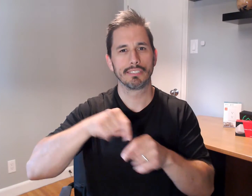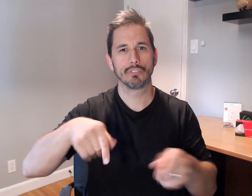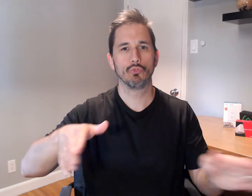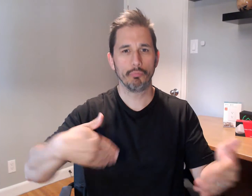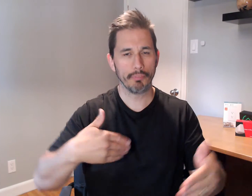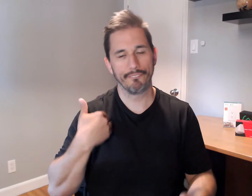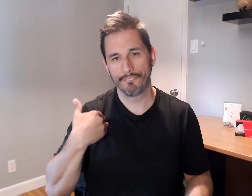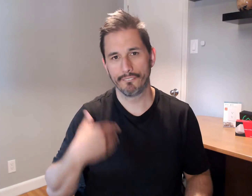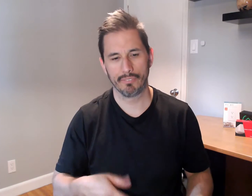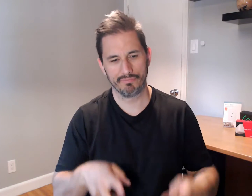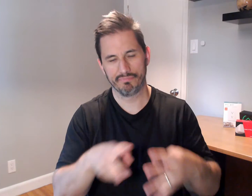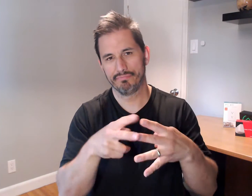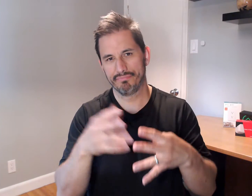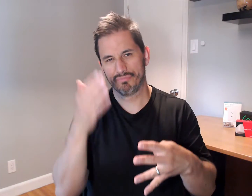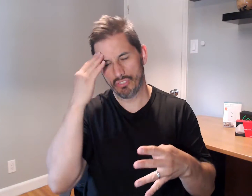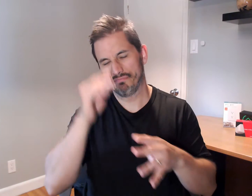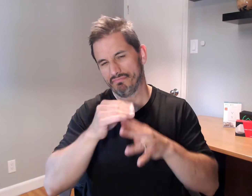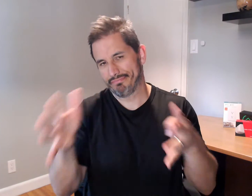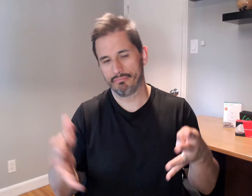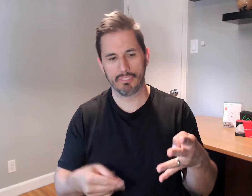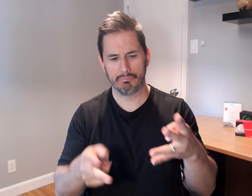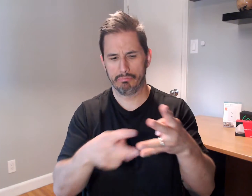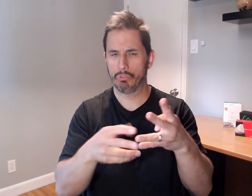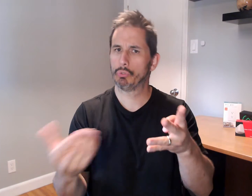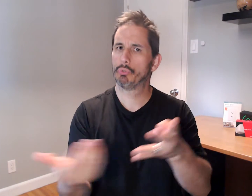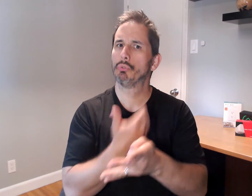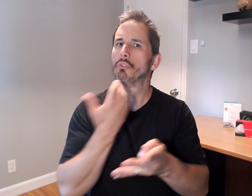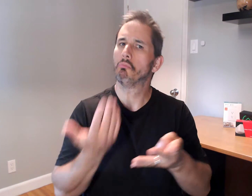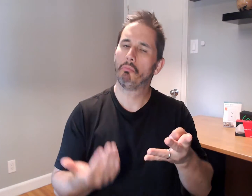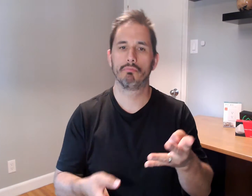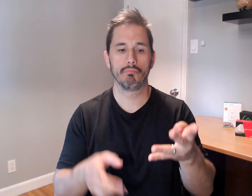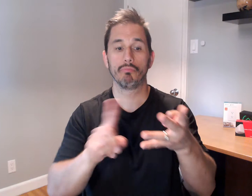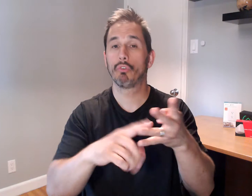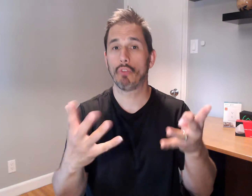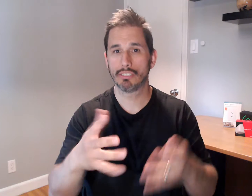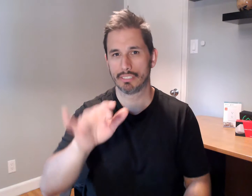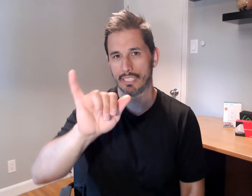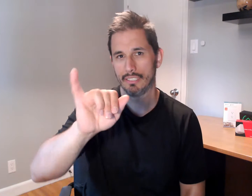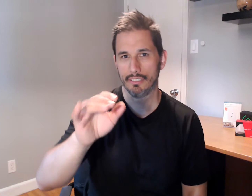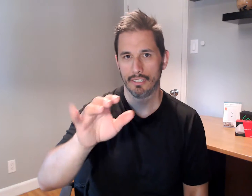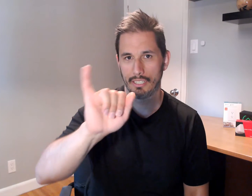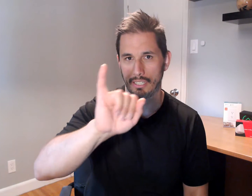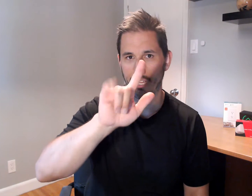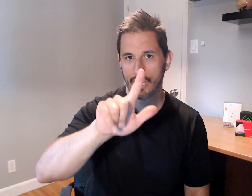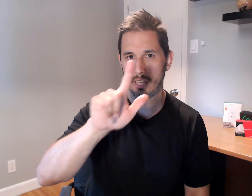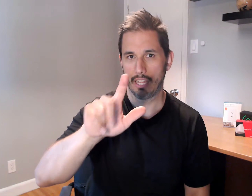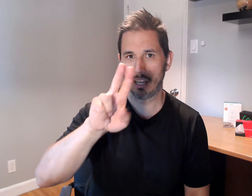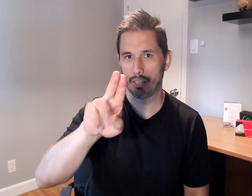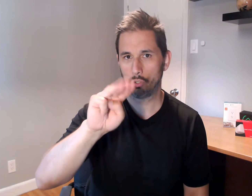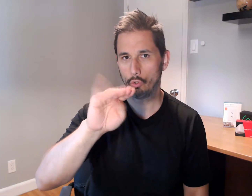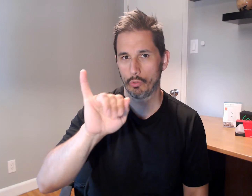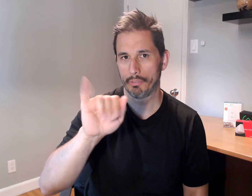any given room. And it also has two more interesting sensors, the first being an illuminance